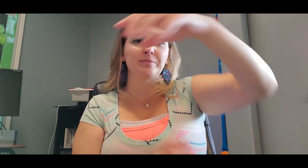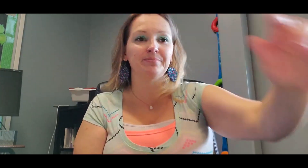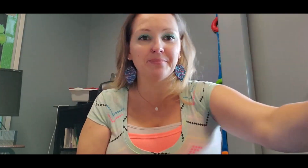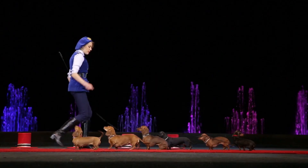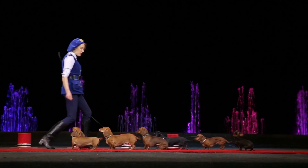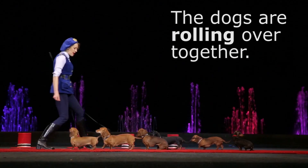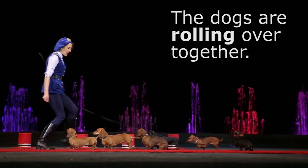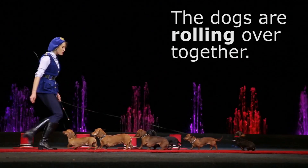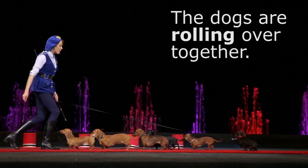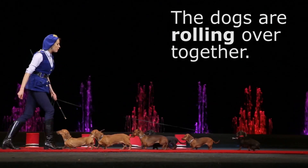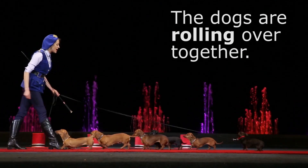mountains.